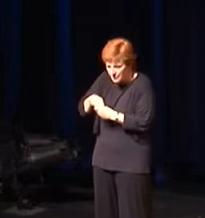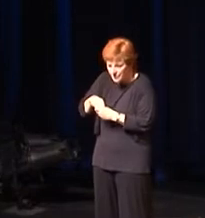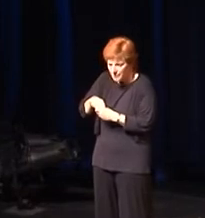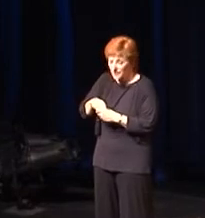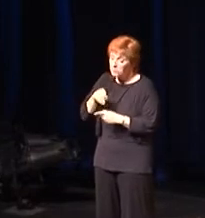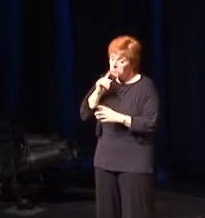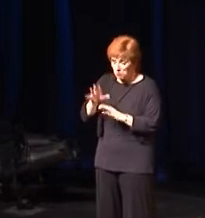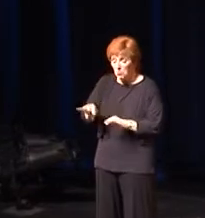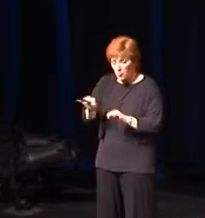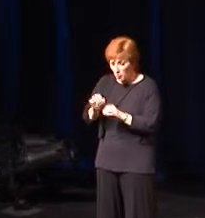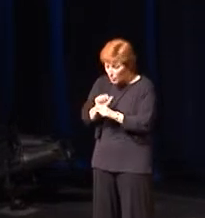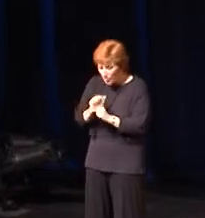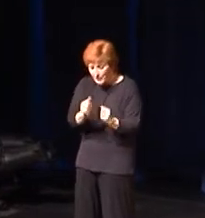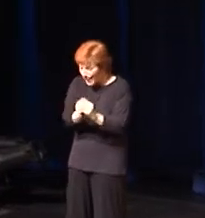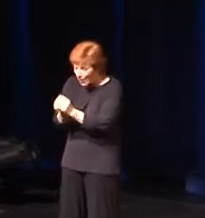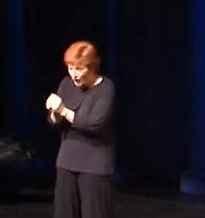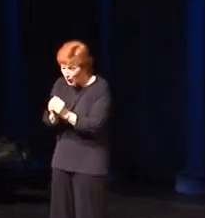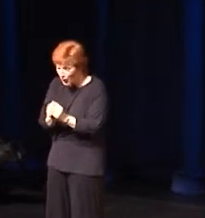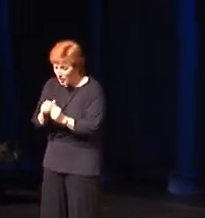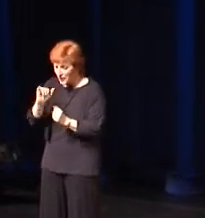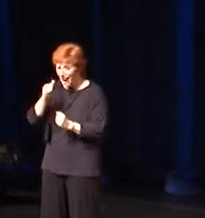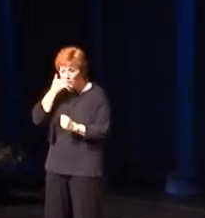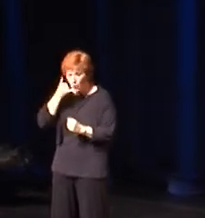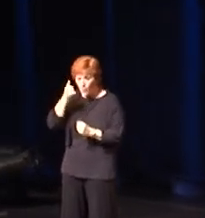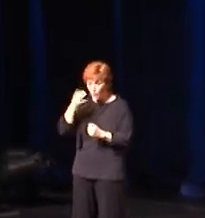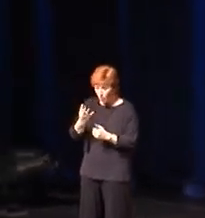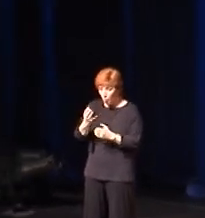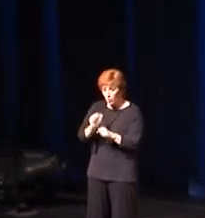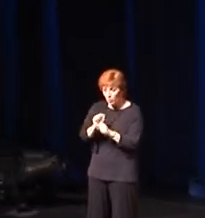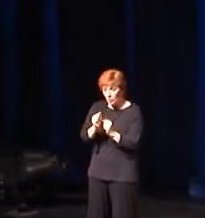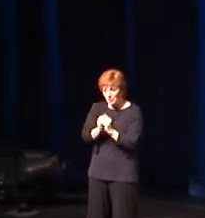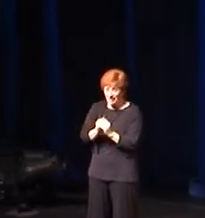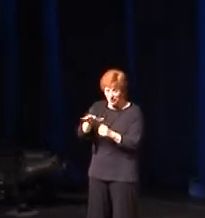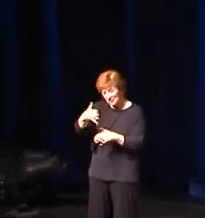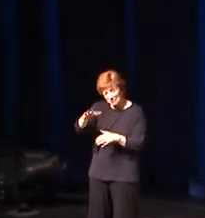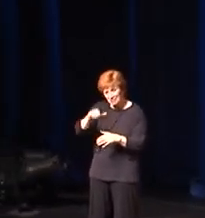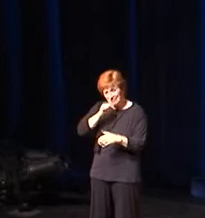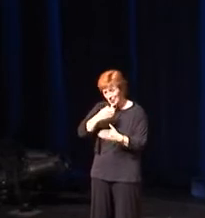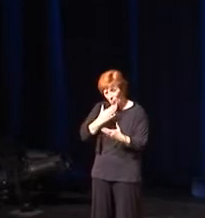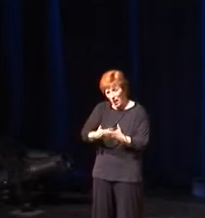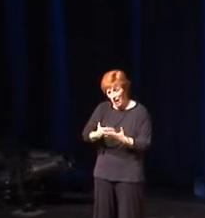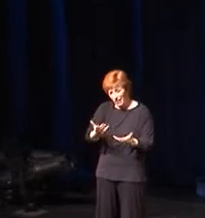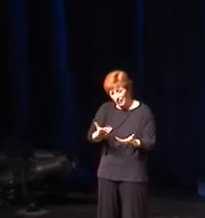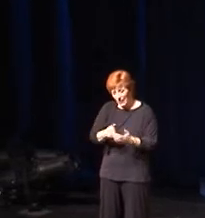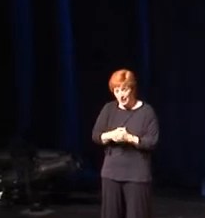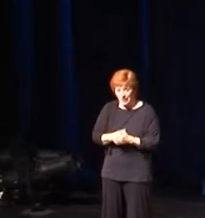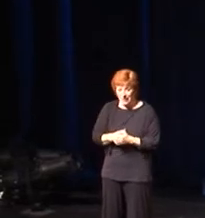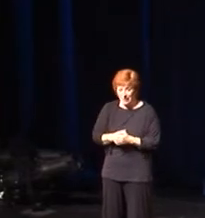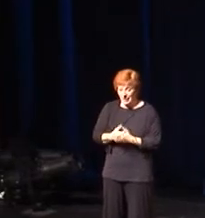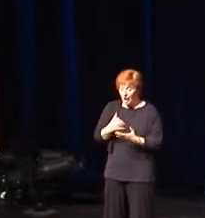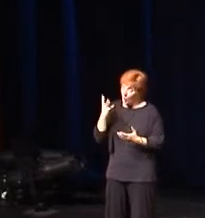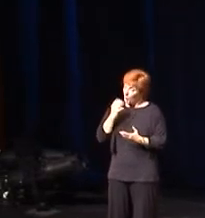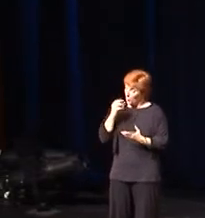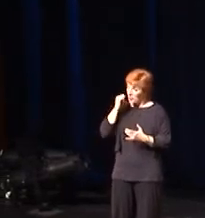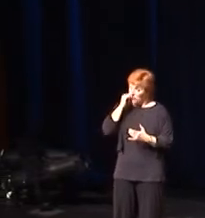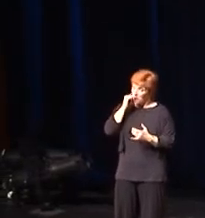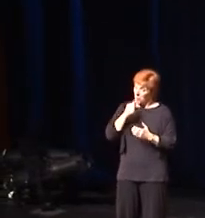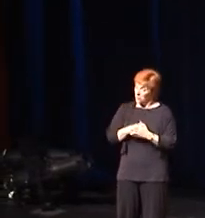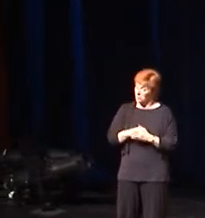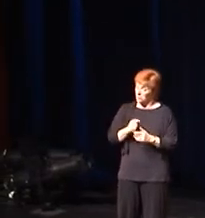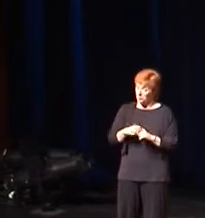it's really important that they work together because an iPhone 4, they didn't work together quite as well. Well, you know, a pretty little phone and